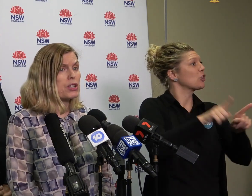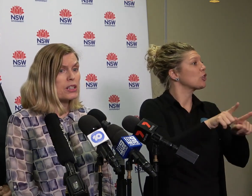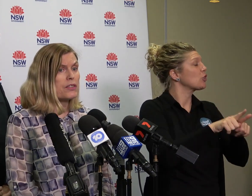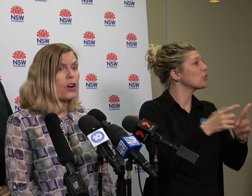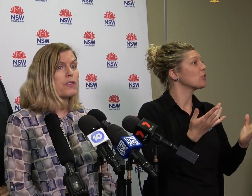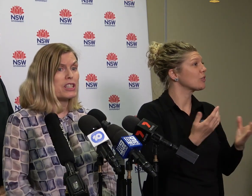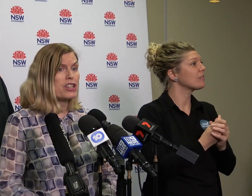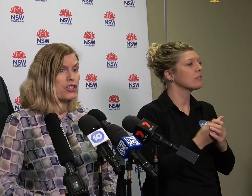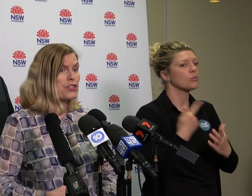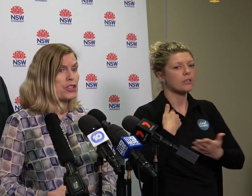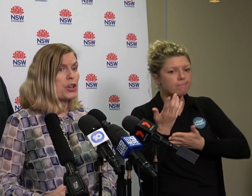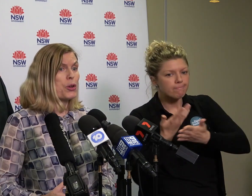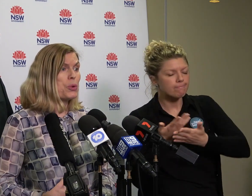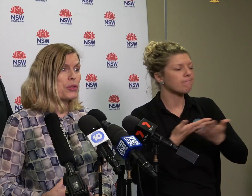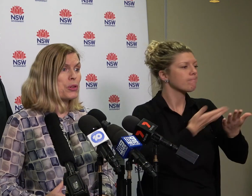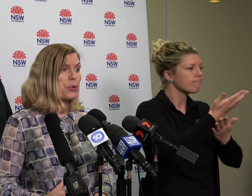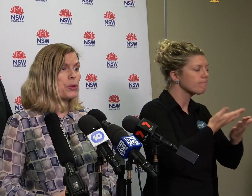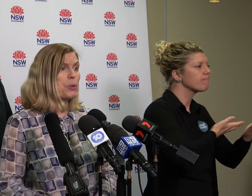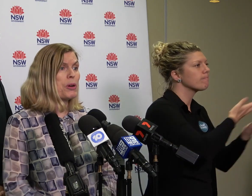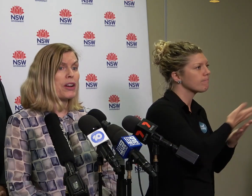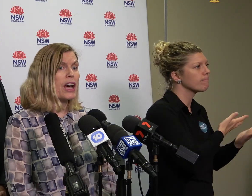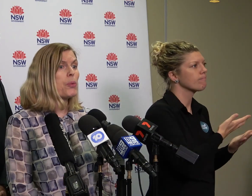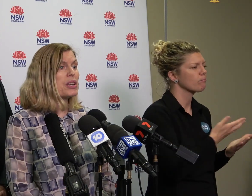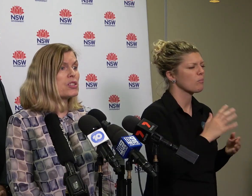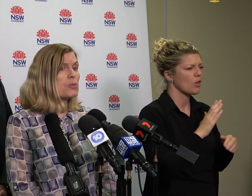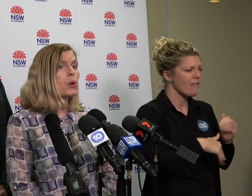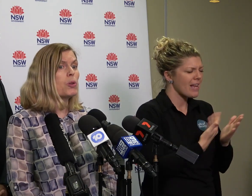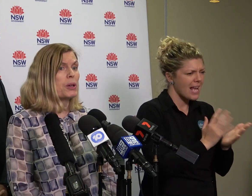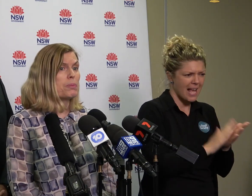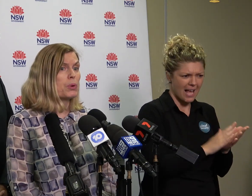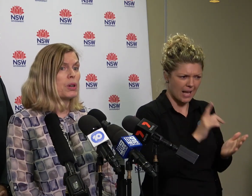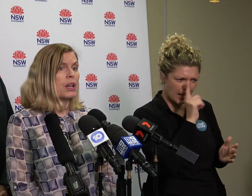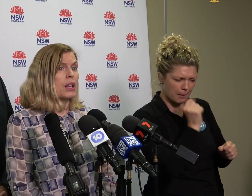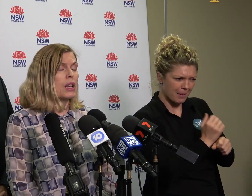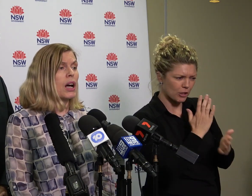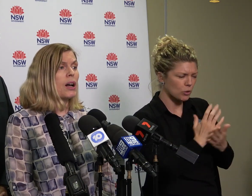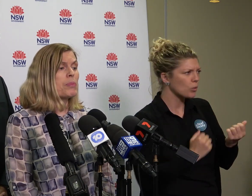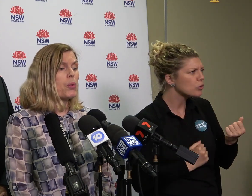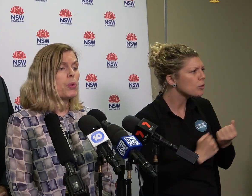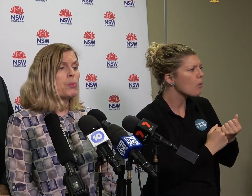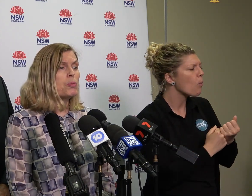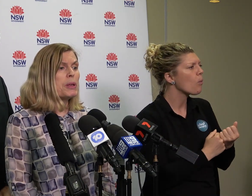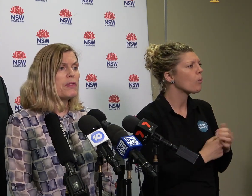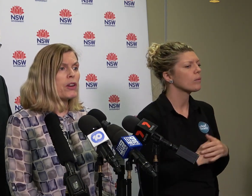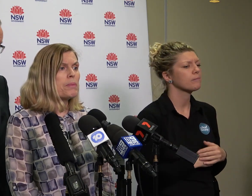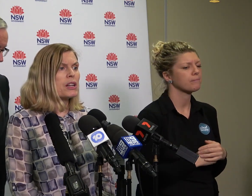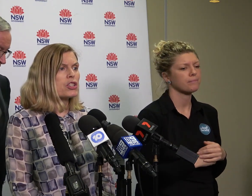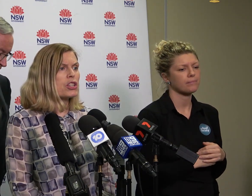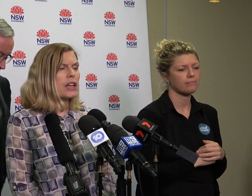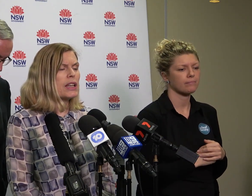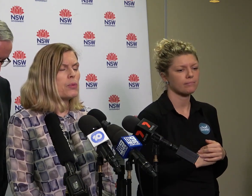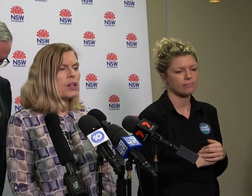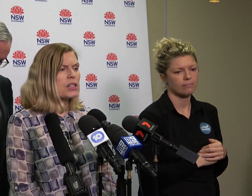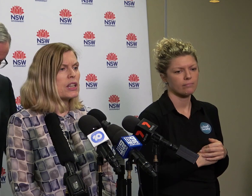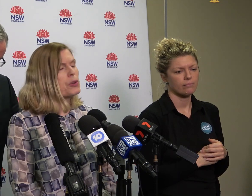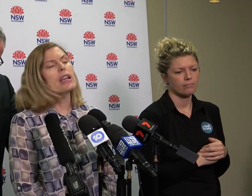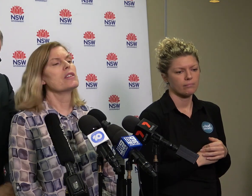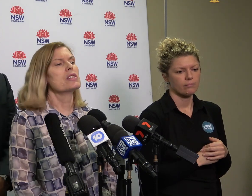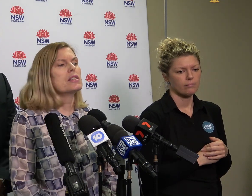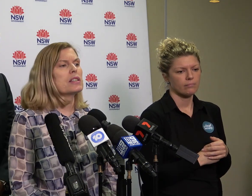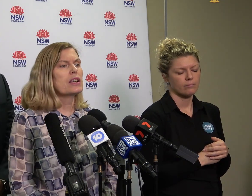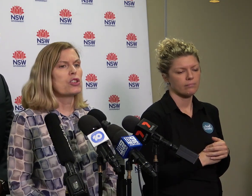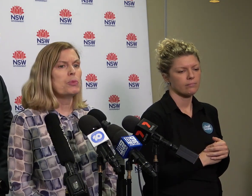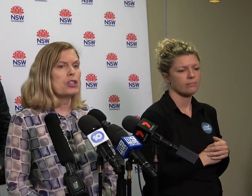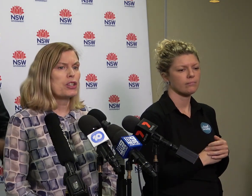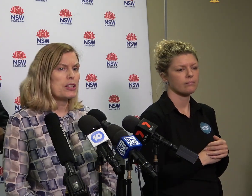had some productive conversations with the group around how we can support people. We will be very much, if we